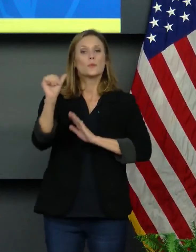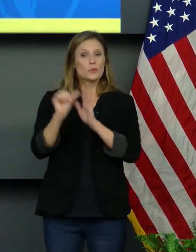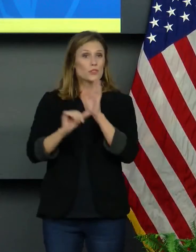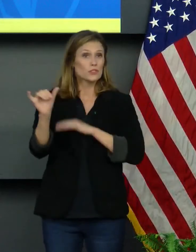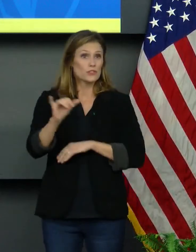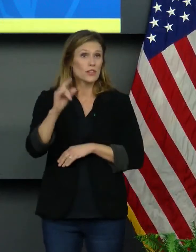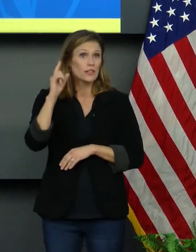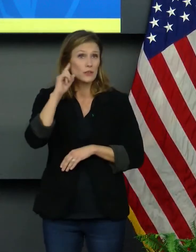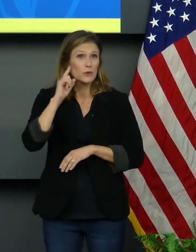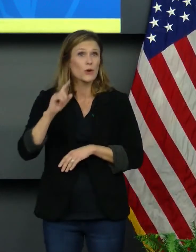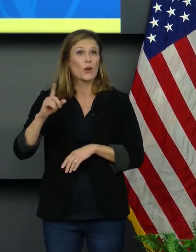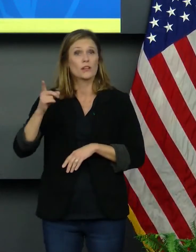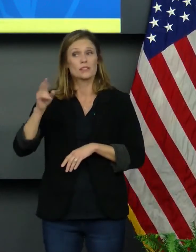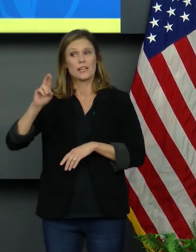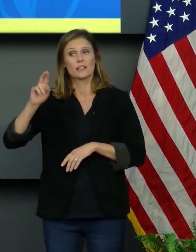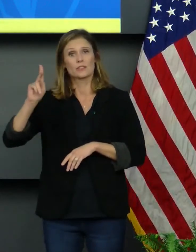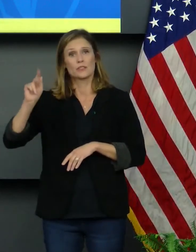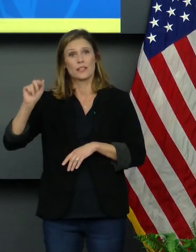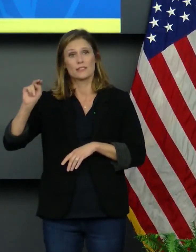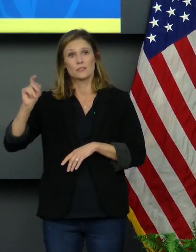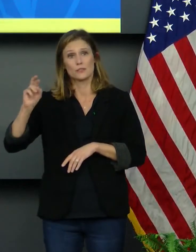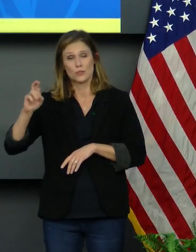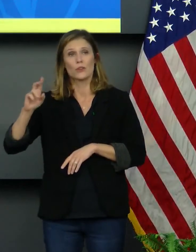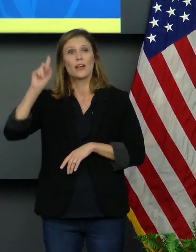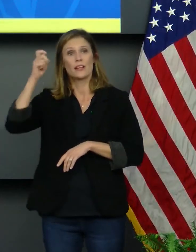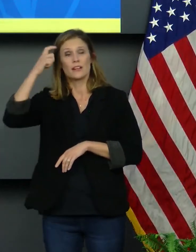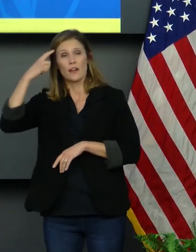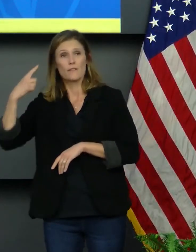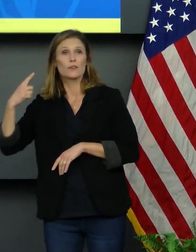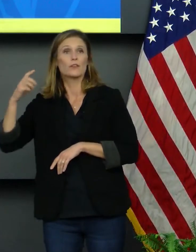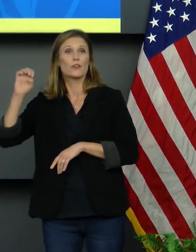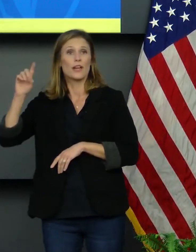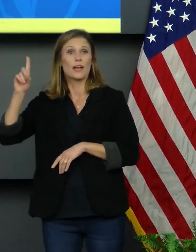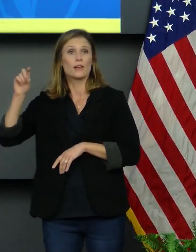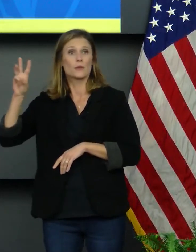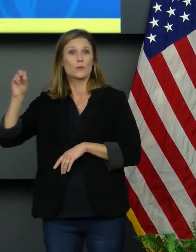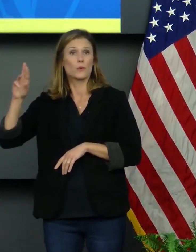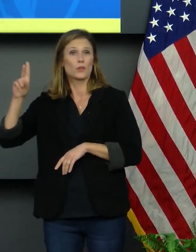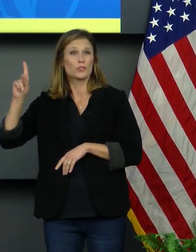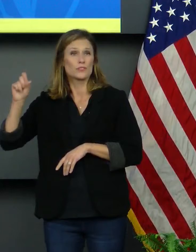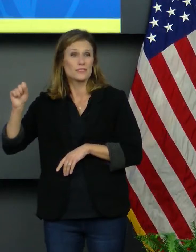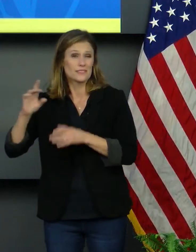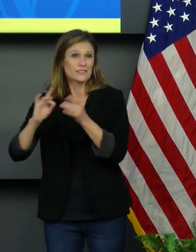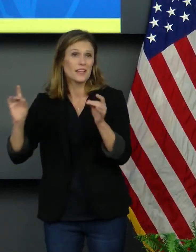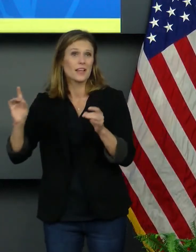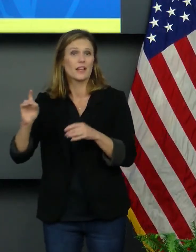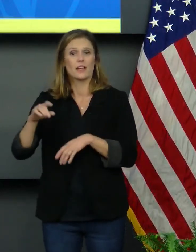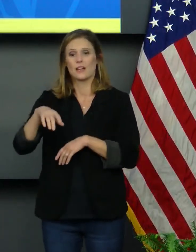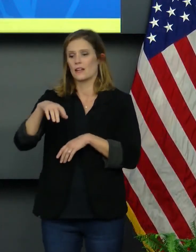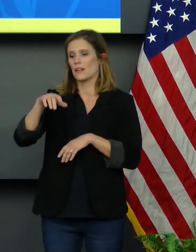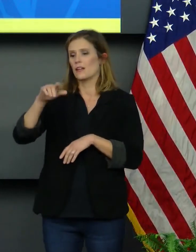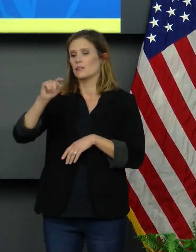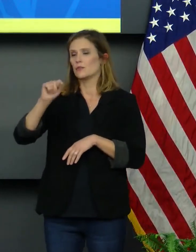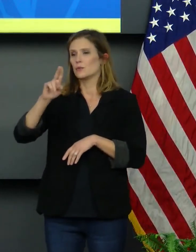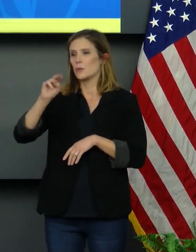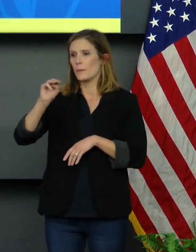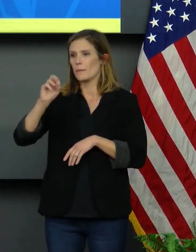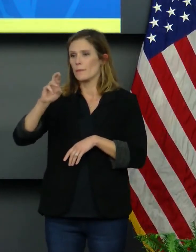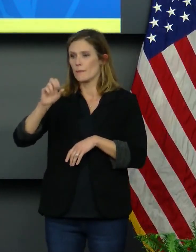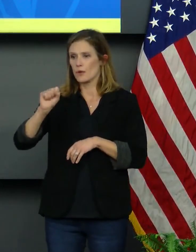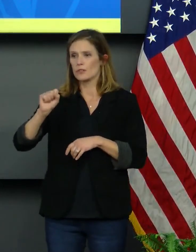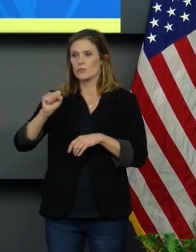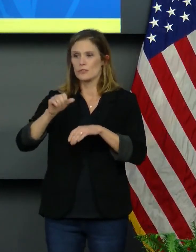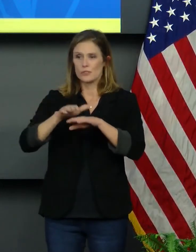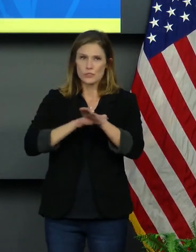as you heard Dr. Cantor and Governor Edwards say, that are slow-growing tumors. These are aneurysms. These